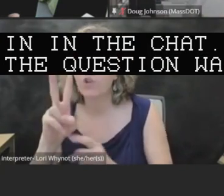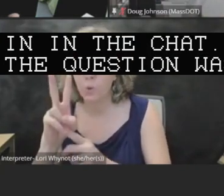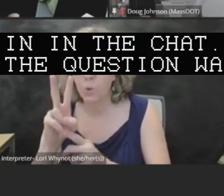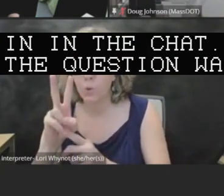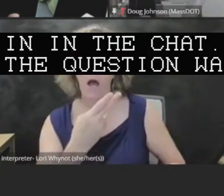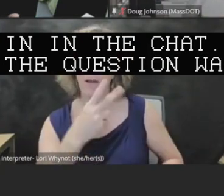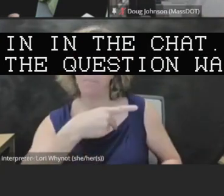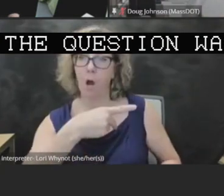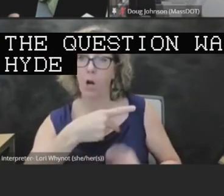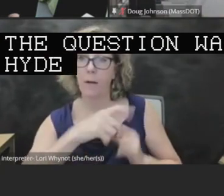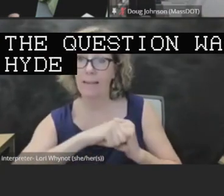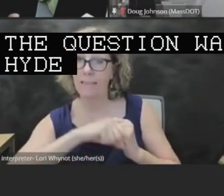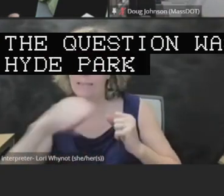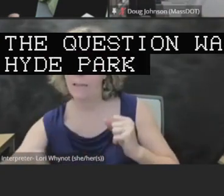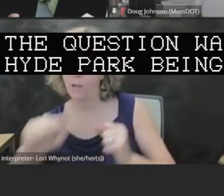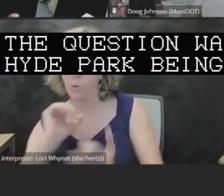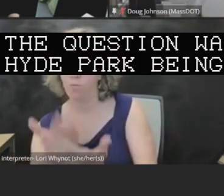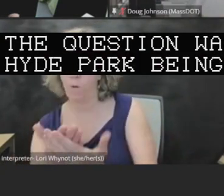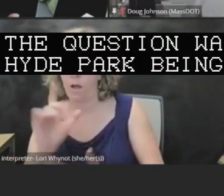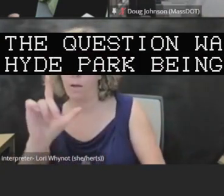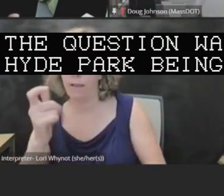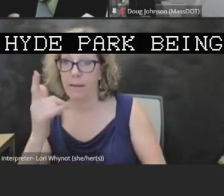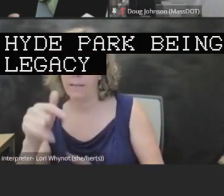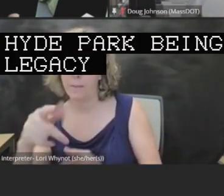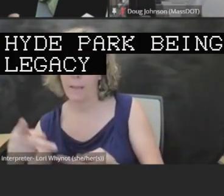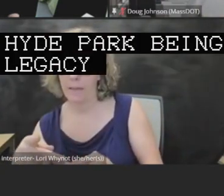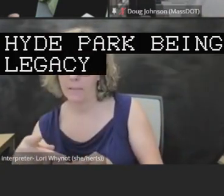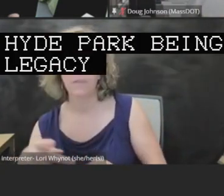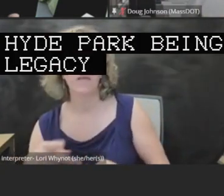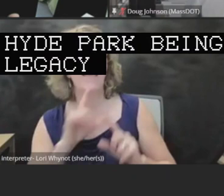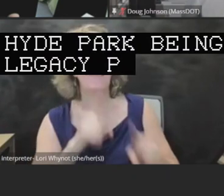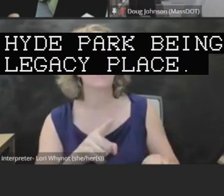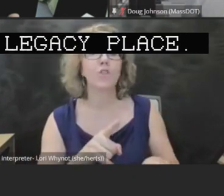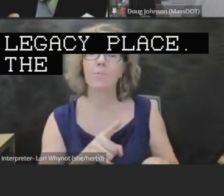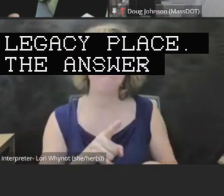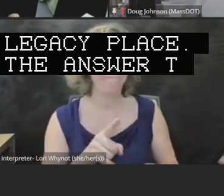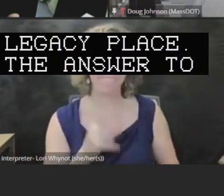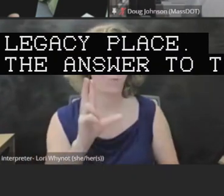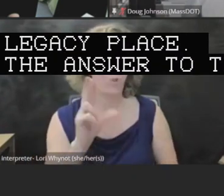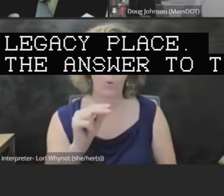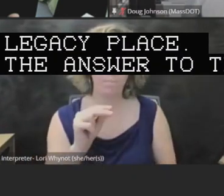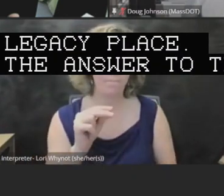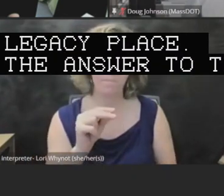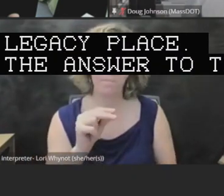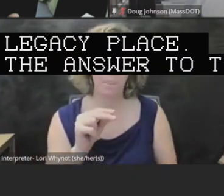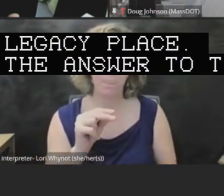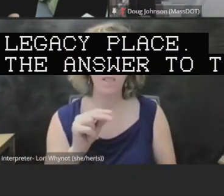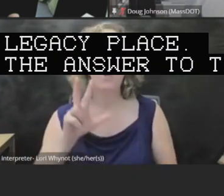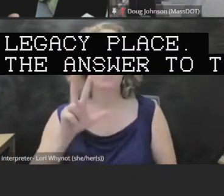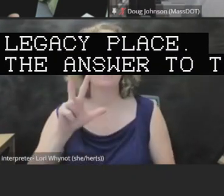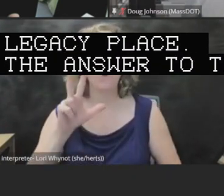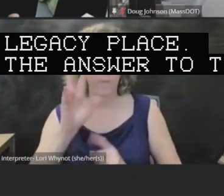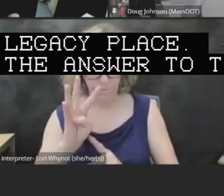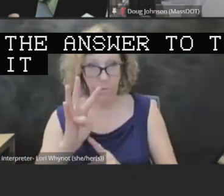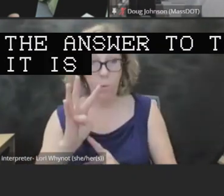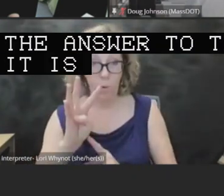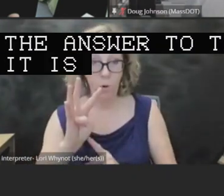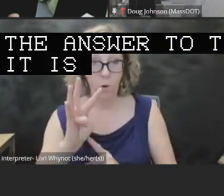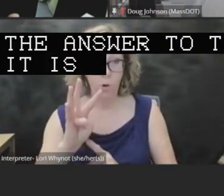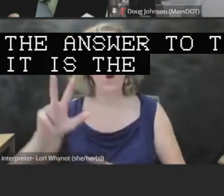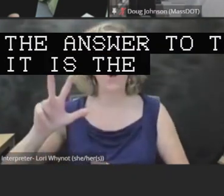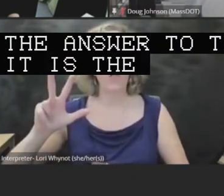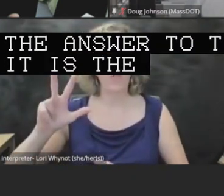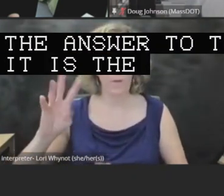extended to Legacy Place? The answer to that is no. It is the 34 and